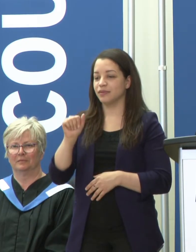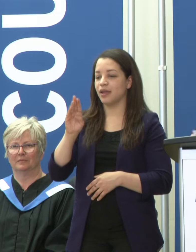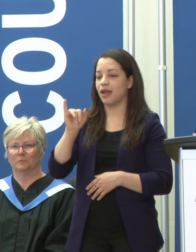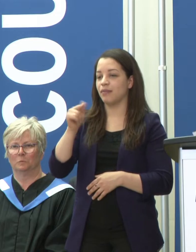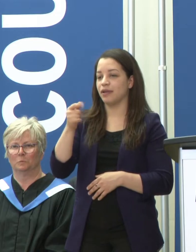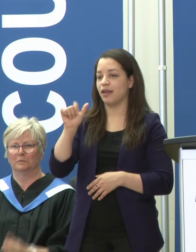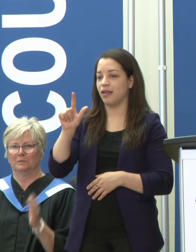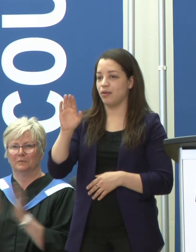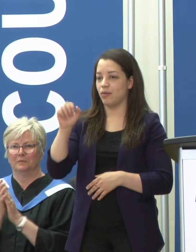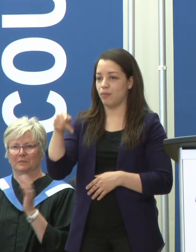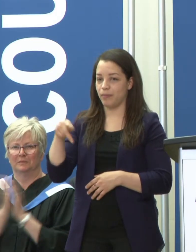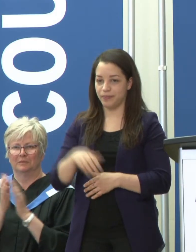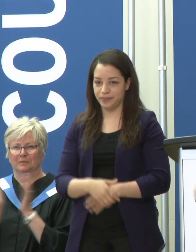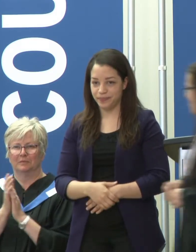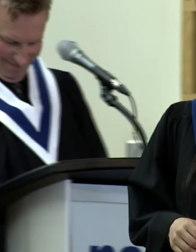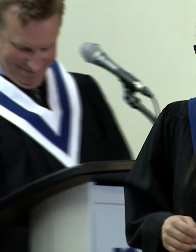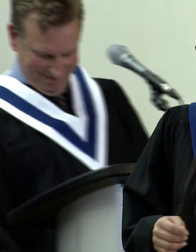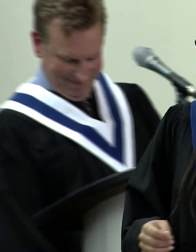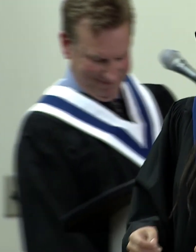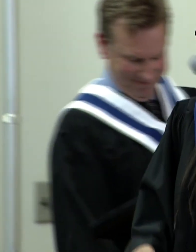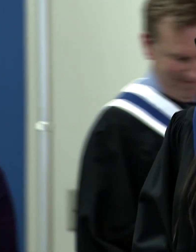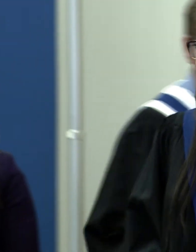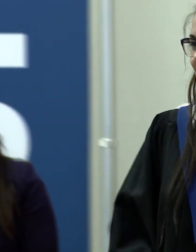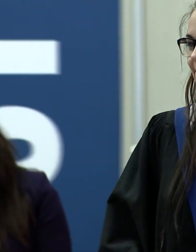Abigail Kolb.